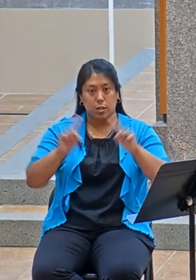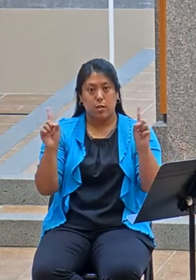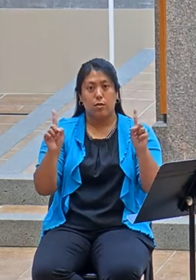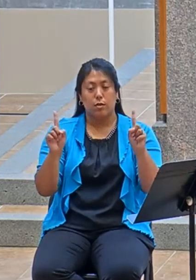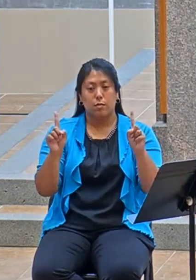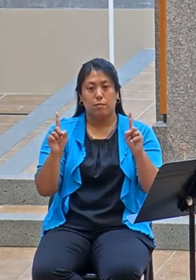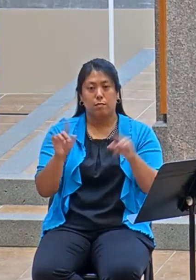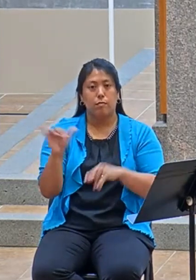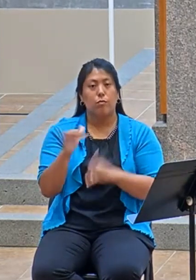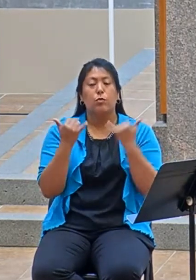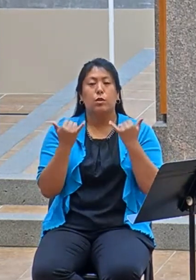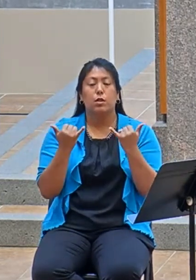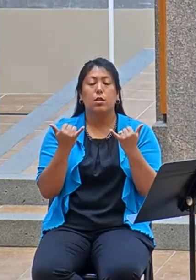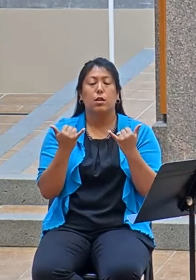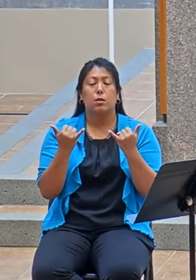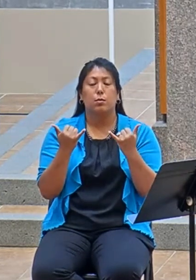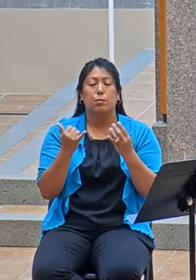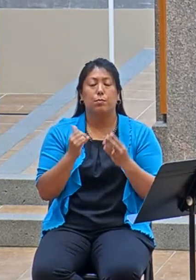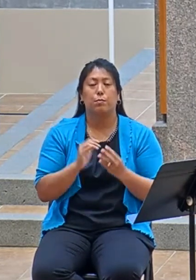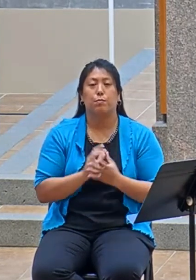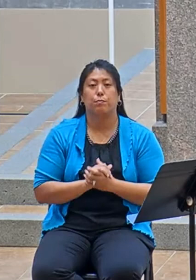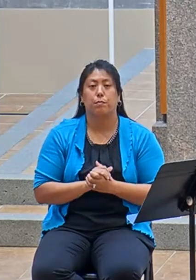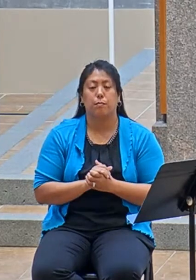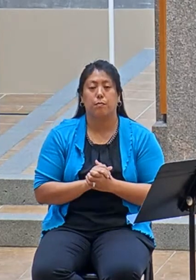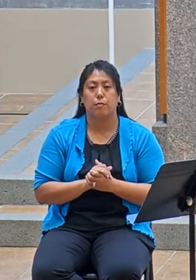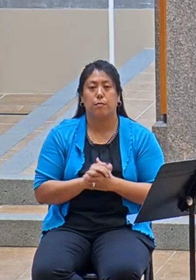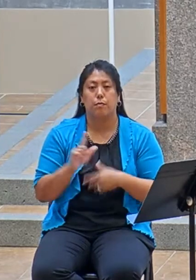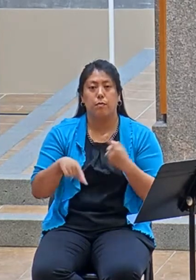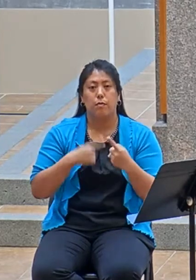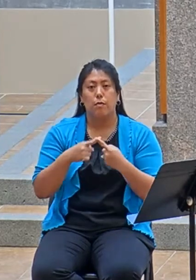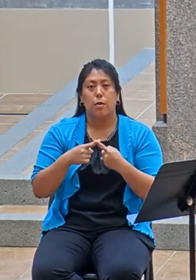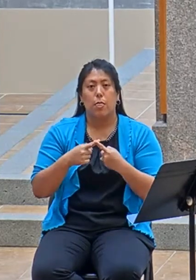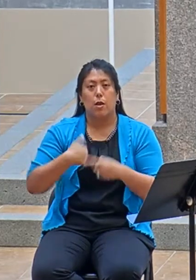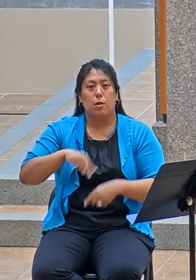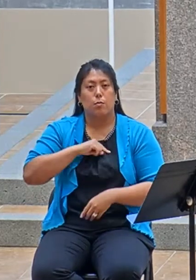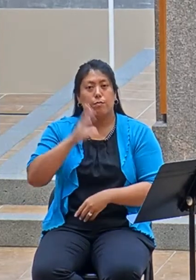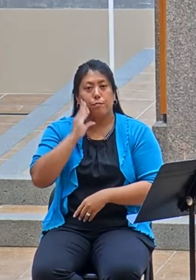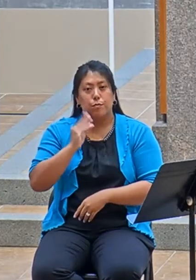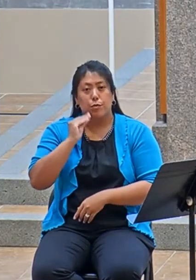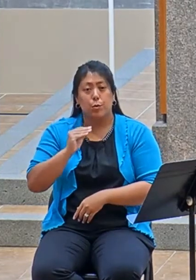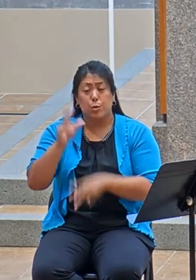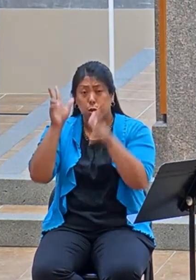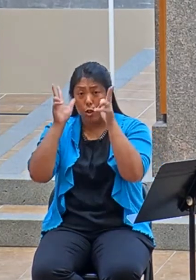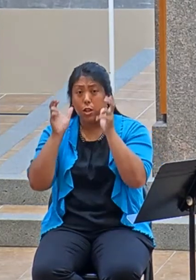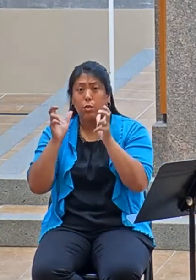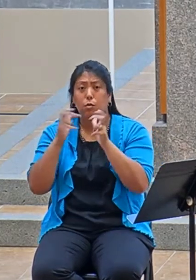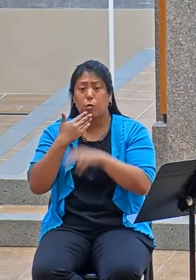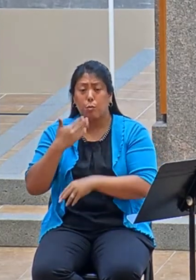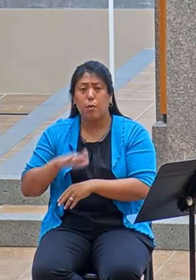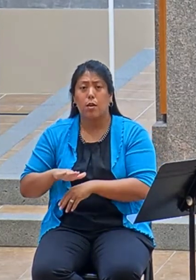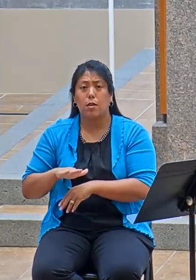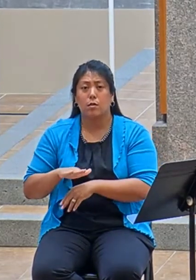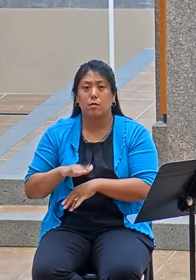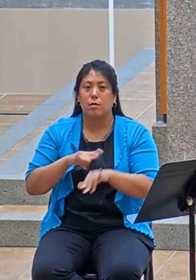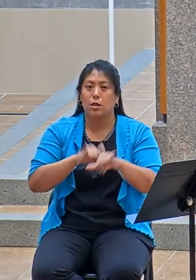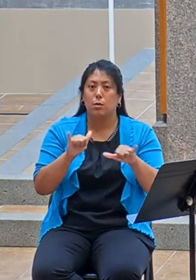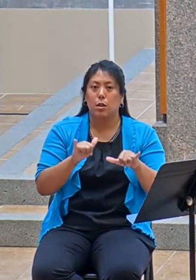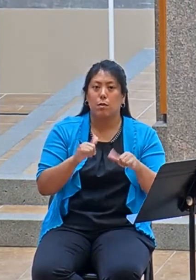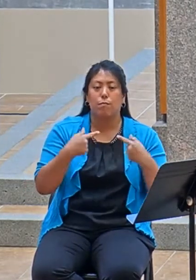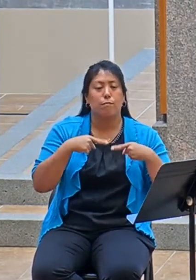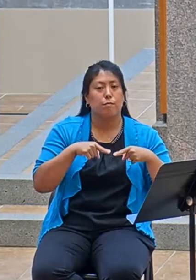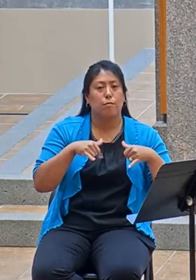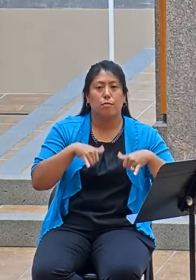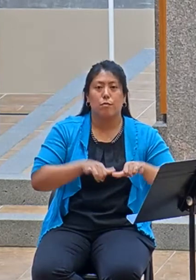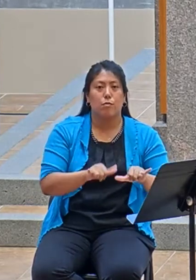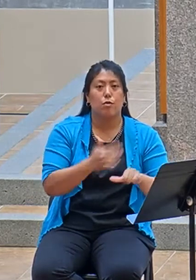us now. There are times when evil can be around us, good can be around us. It all looks the same